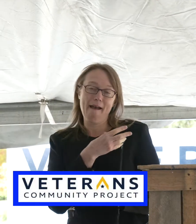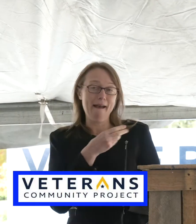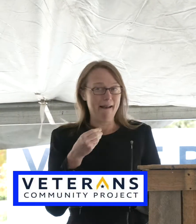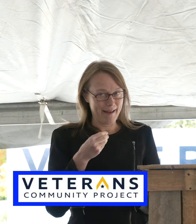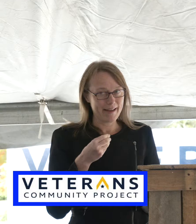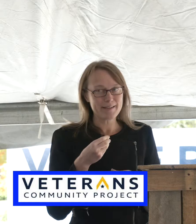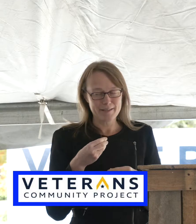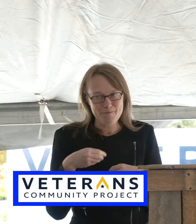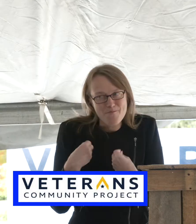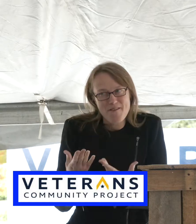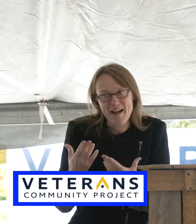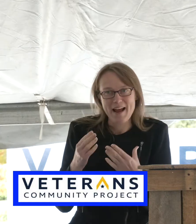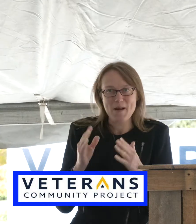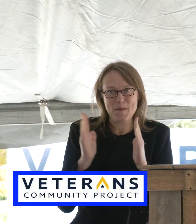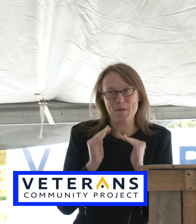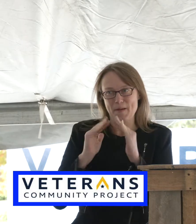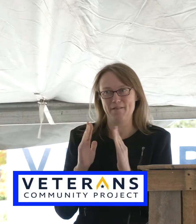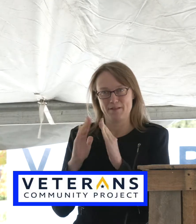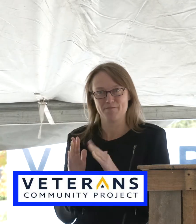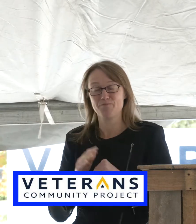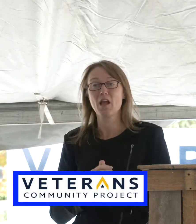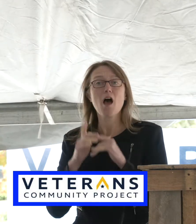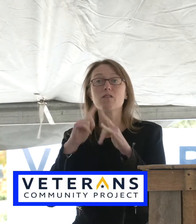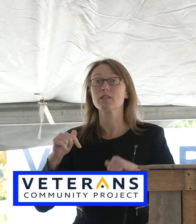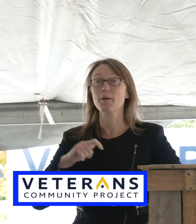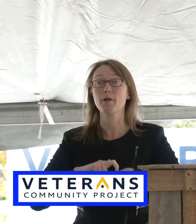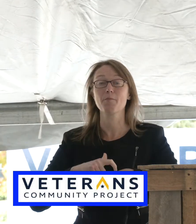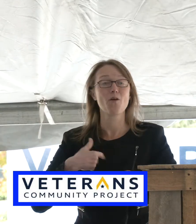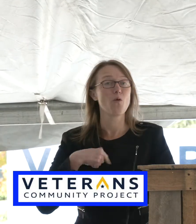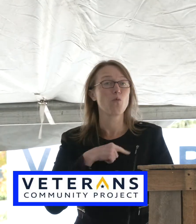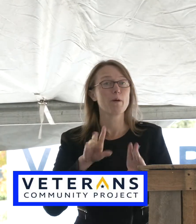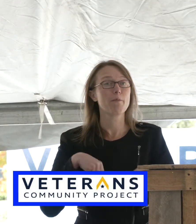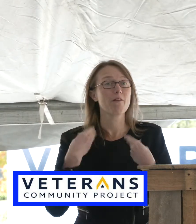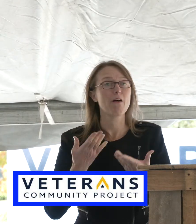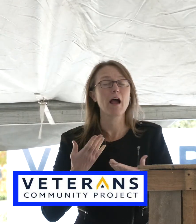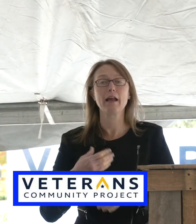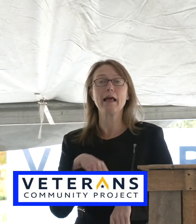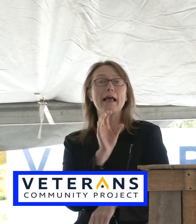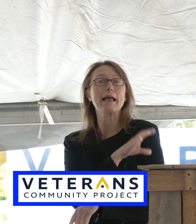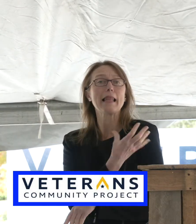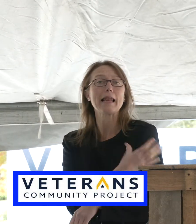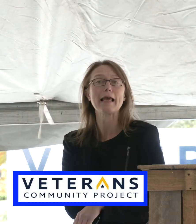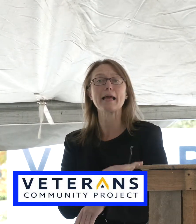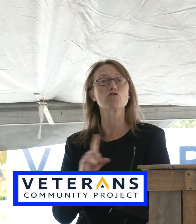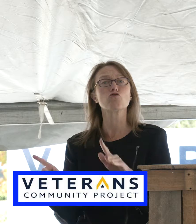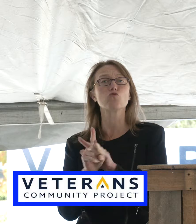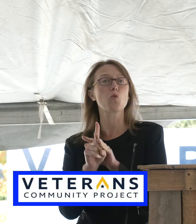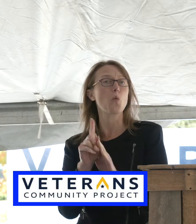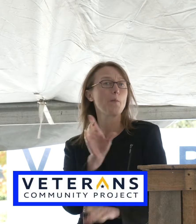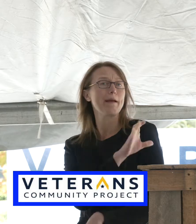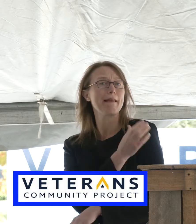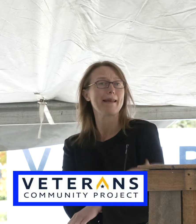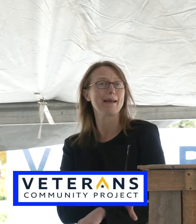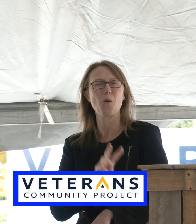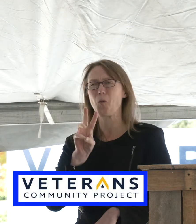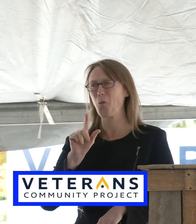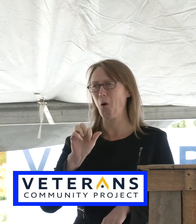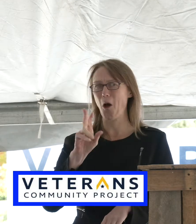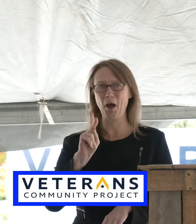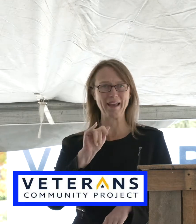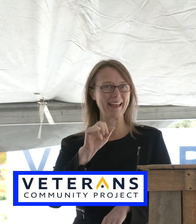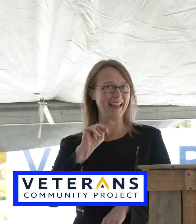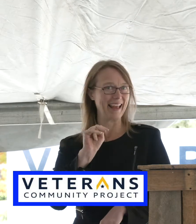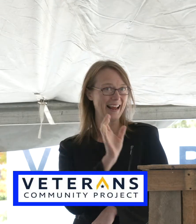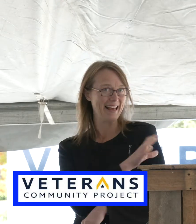we offer walk-in clinics for any veteran. It does not matter, it's not homeless or anything like that. Any veteran can come